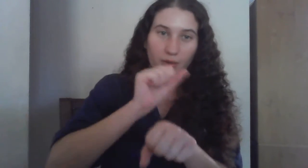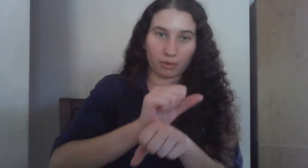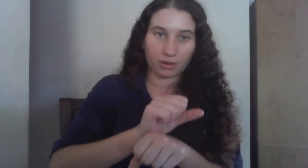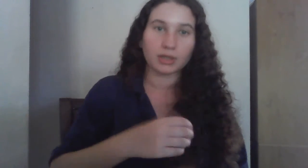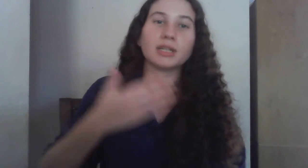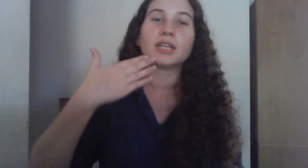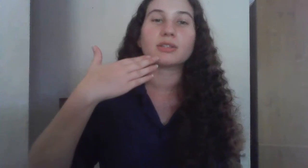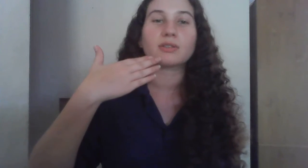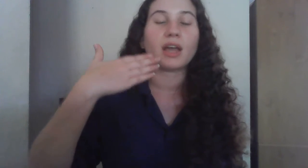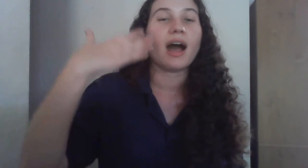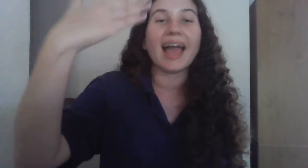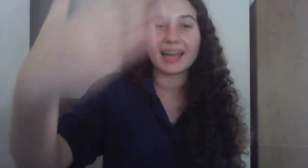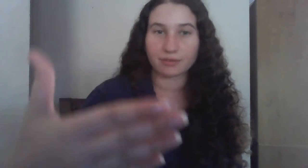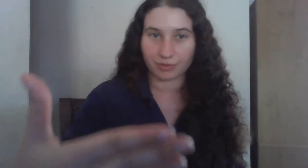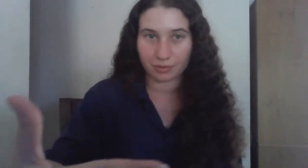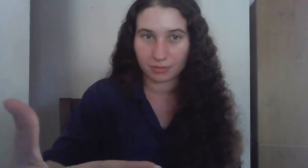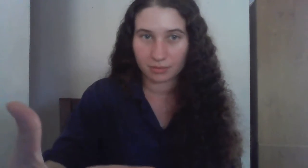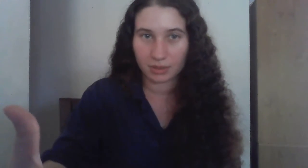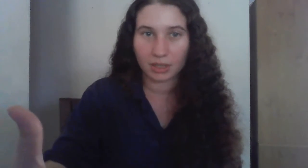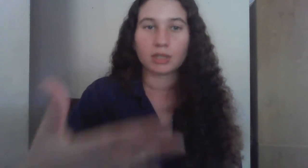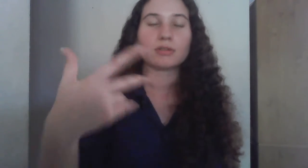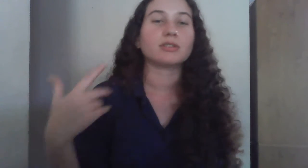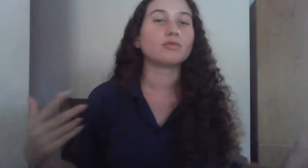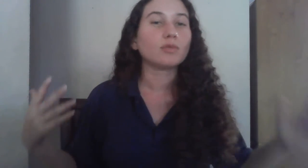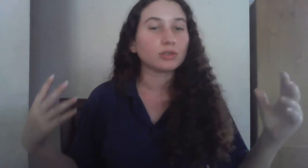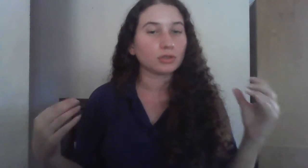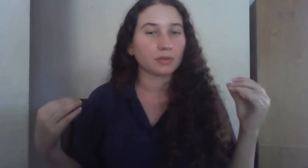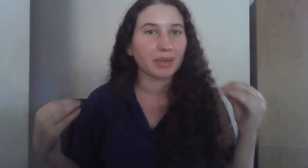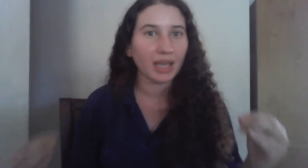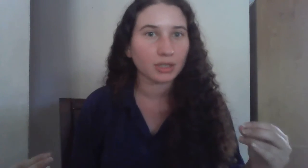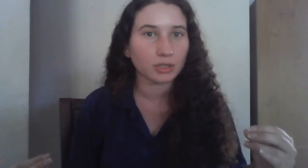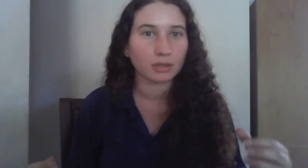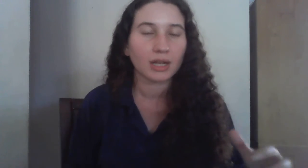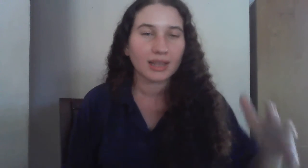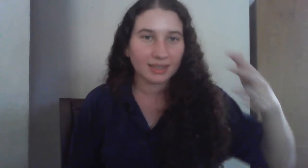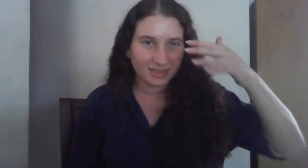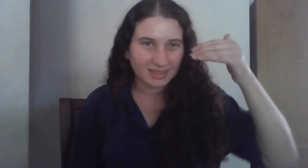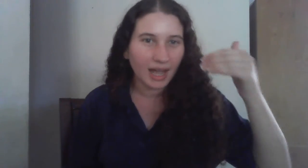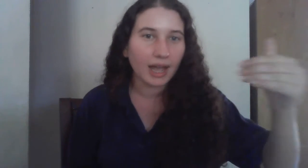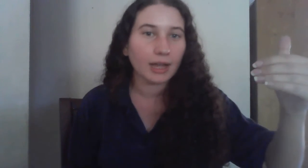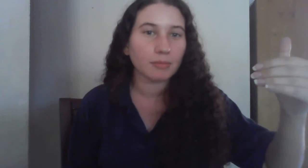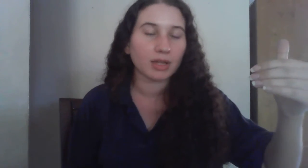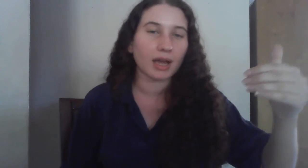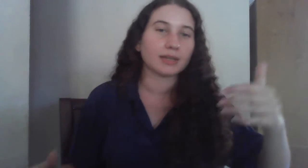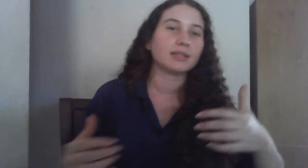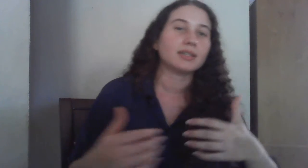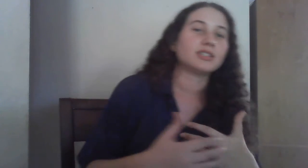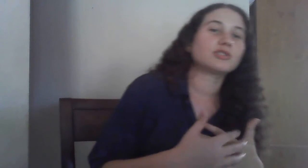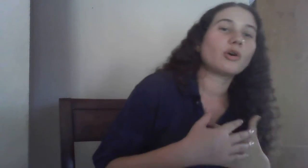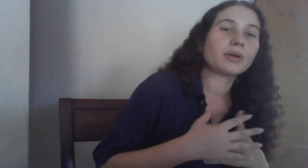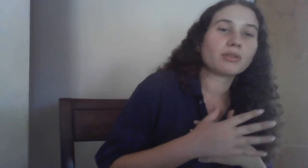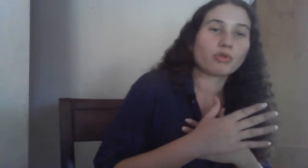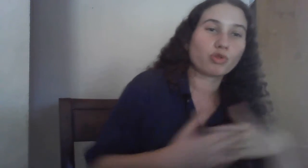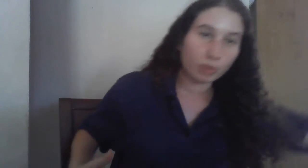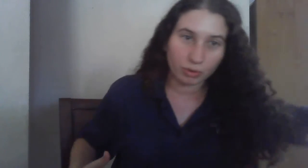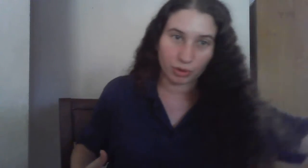work. It's ahead of you. So I just want you to picture that the timeline is going through you.